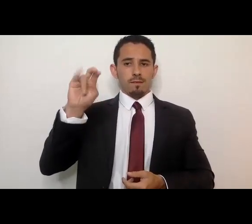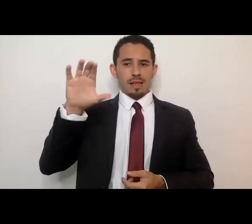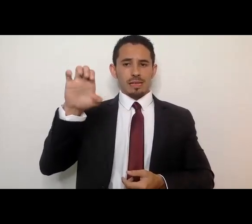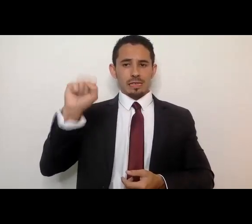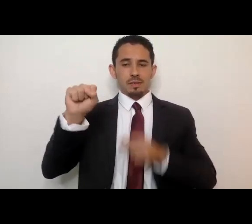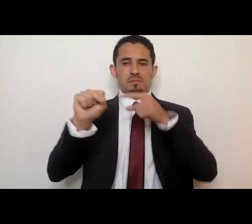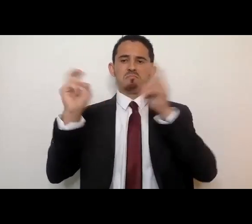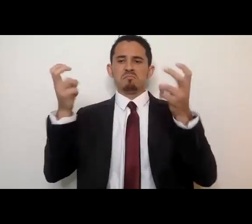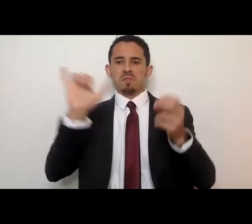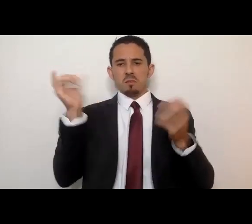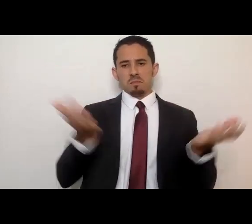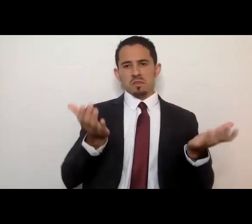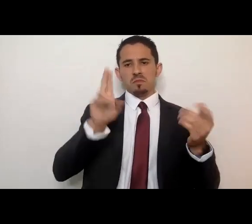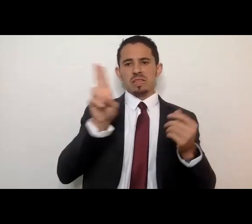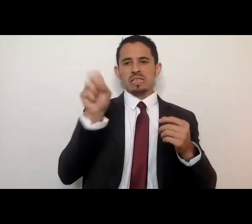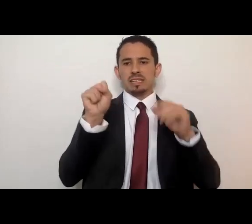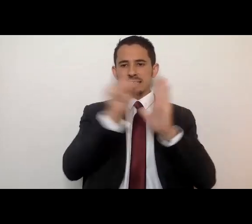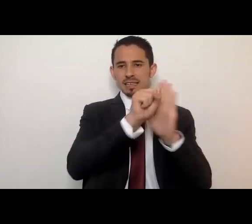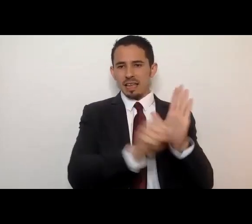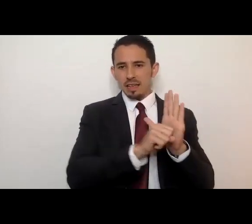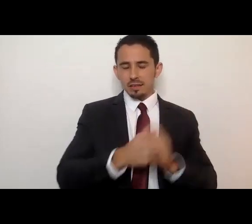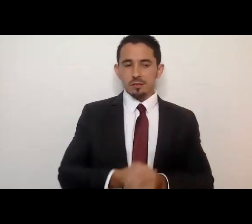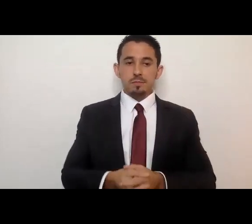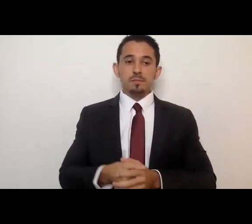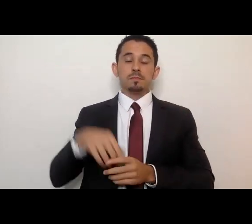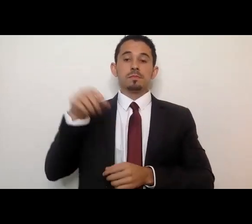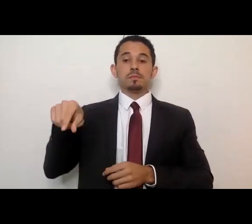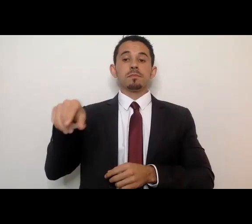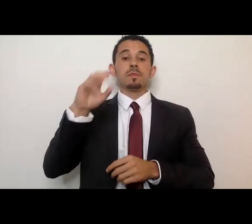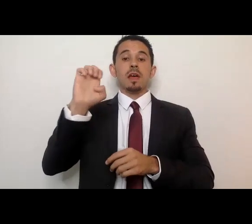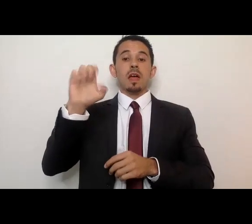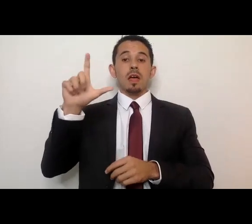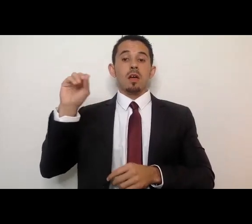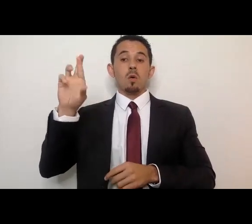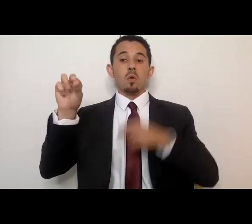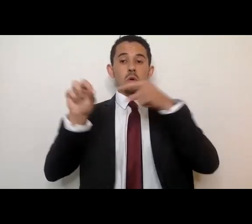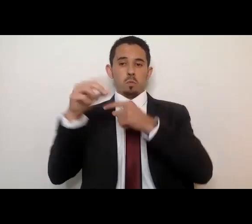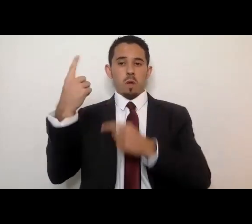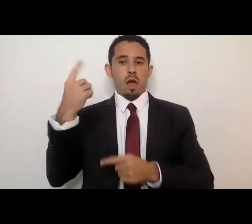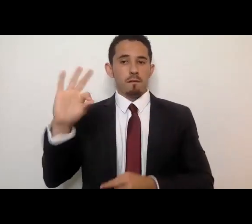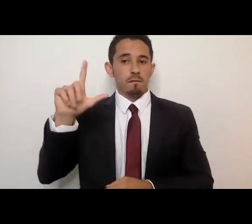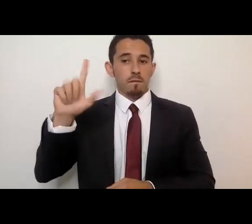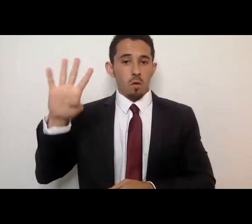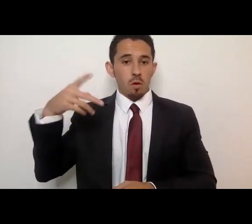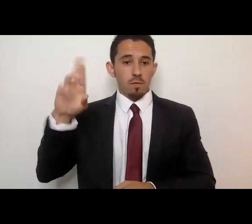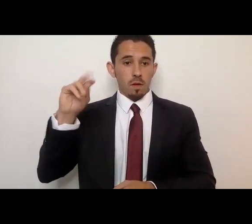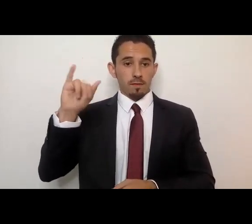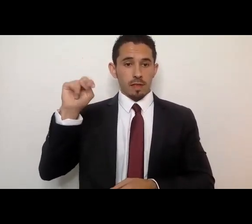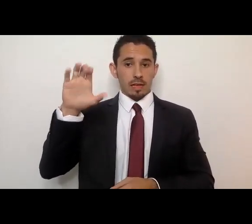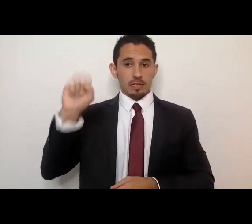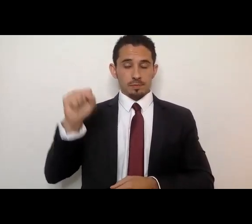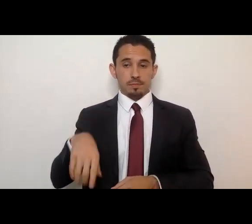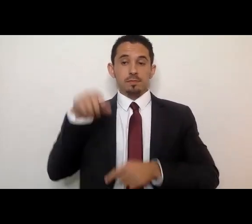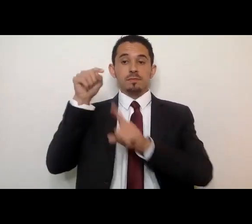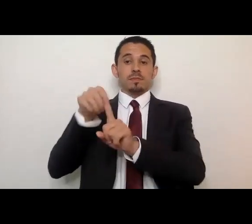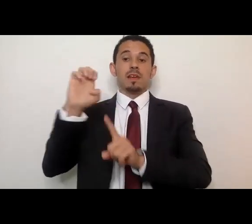Ecuador is comprised of 24 provinces, which are similar to the United States here in the States. El Oro is one of those